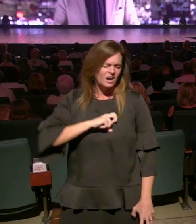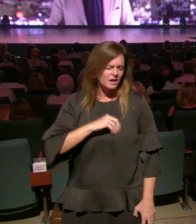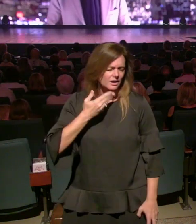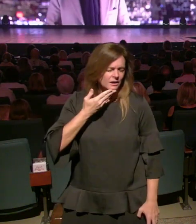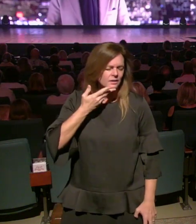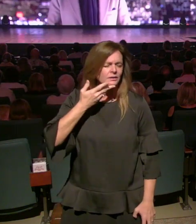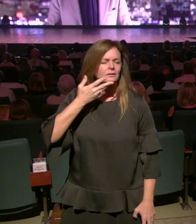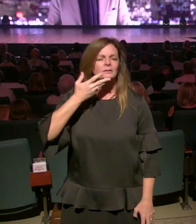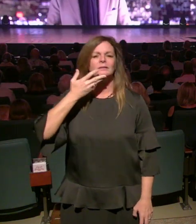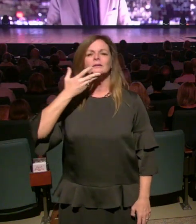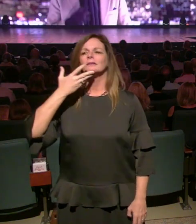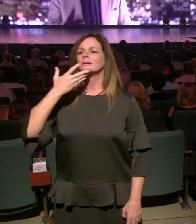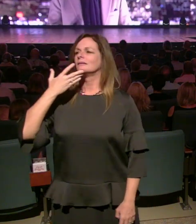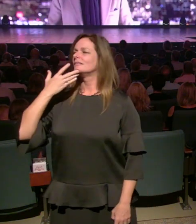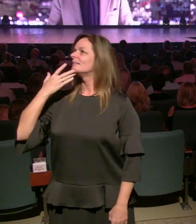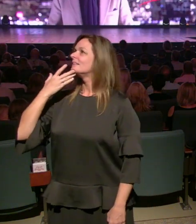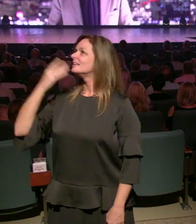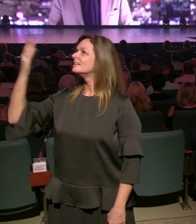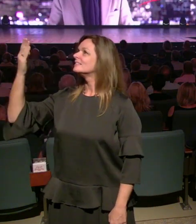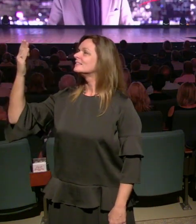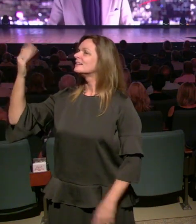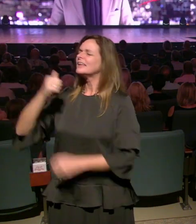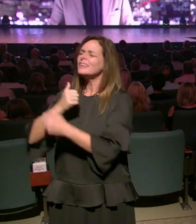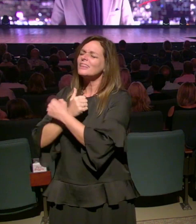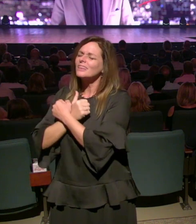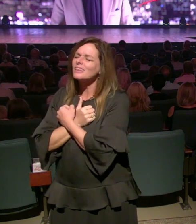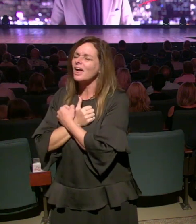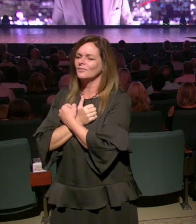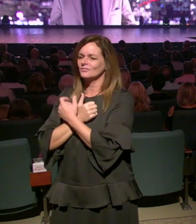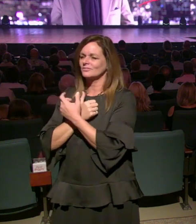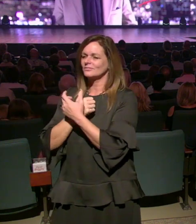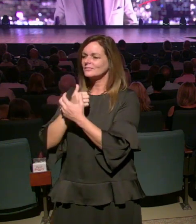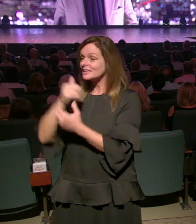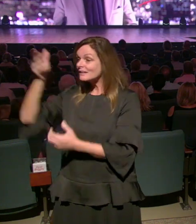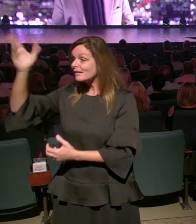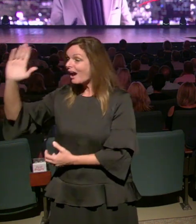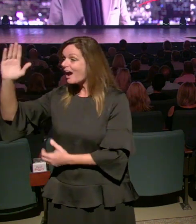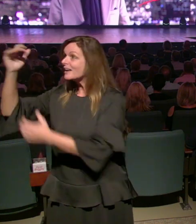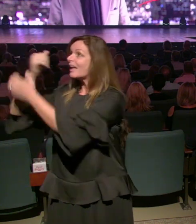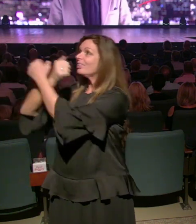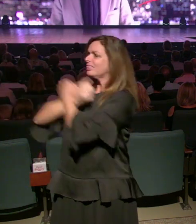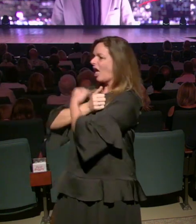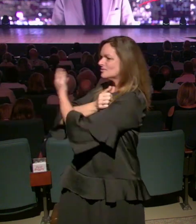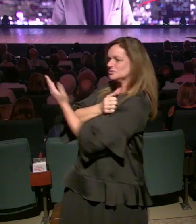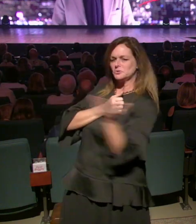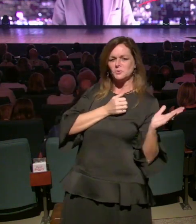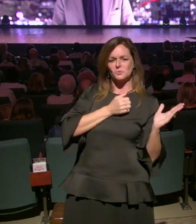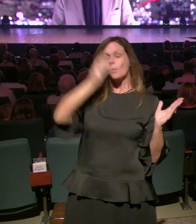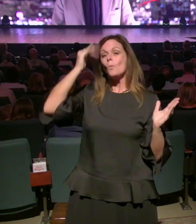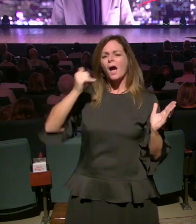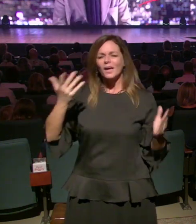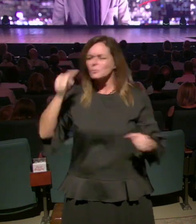gift of Jesus communicates, I love you. God loves you. How do we know? Because this gift cost God